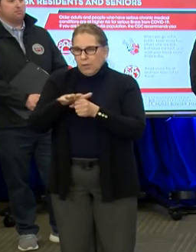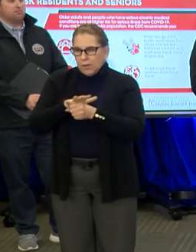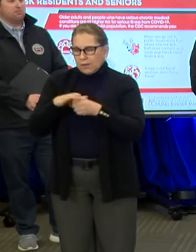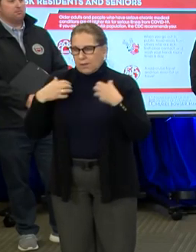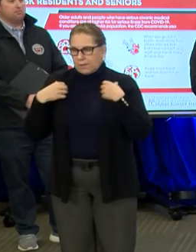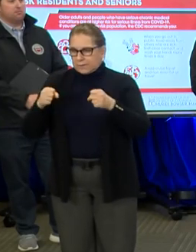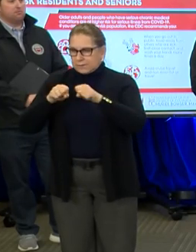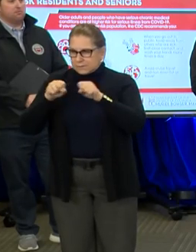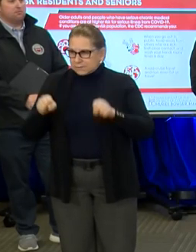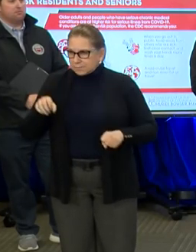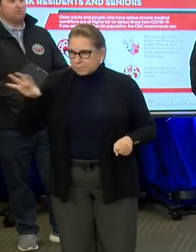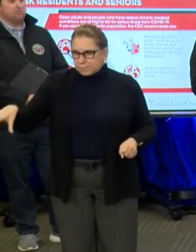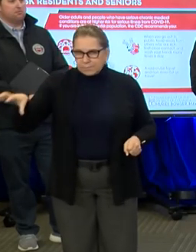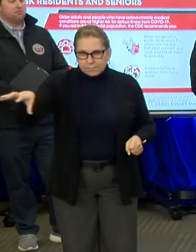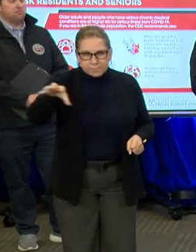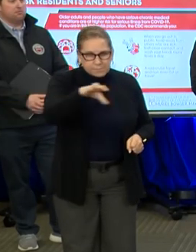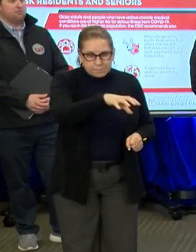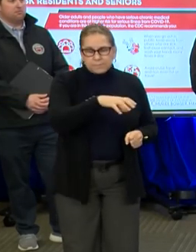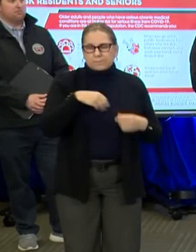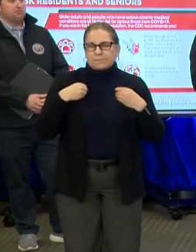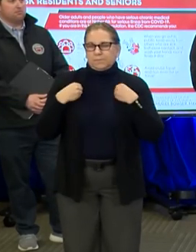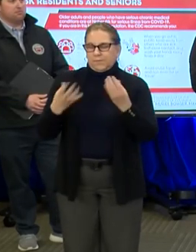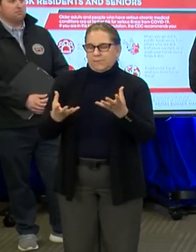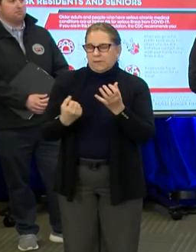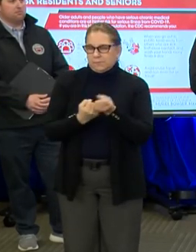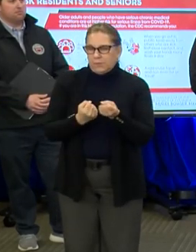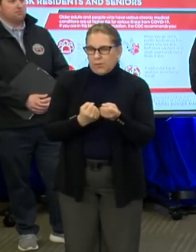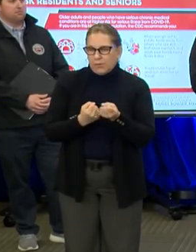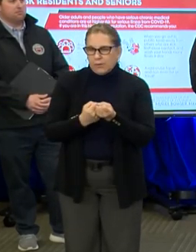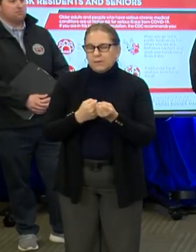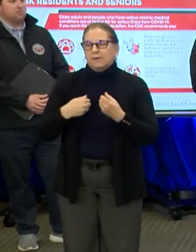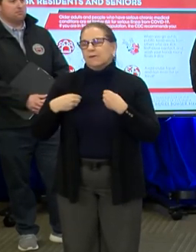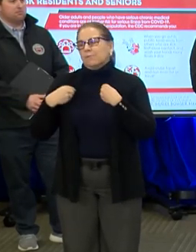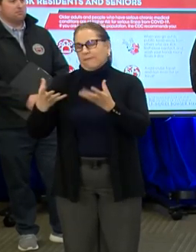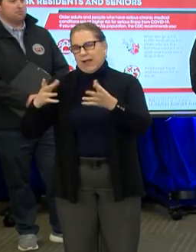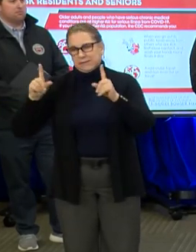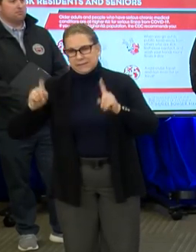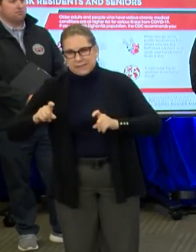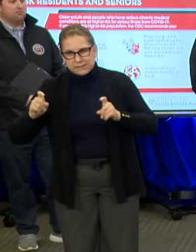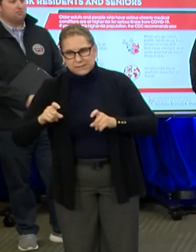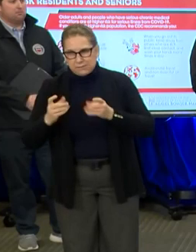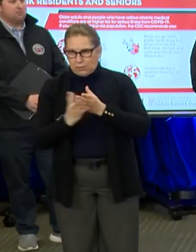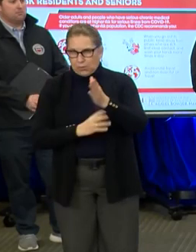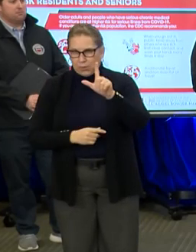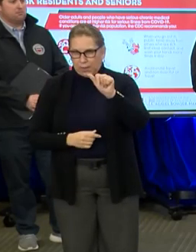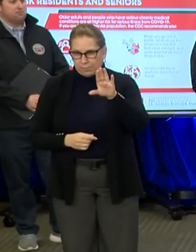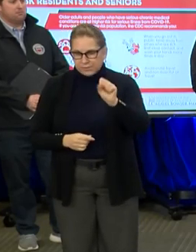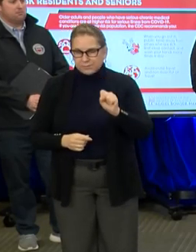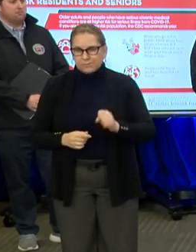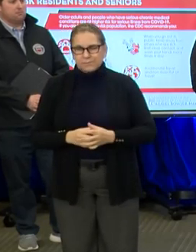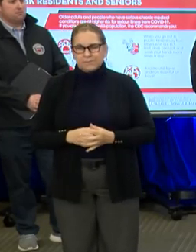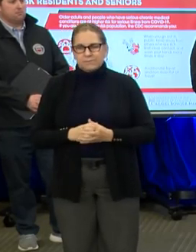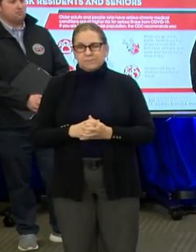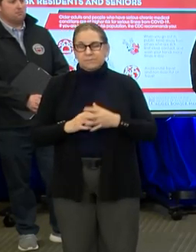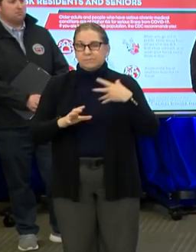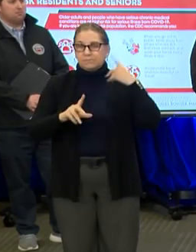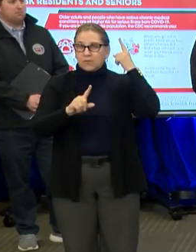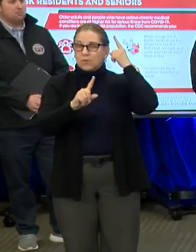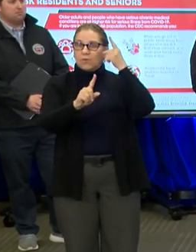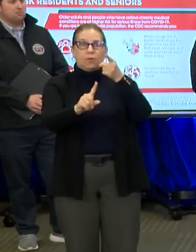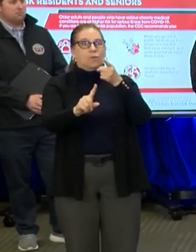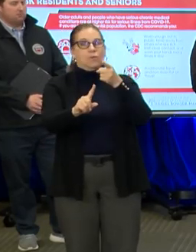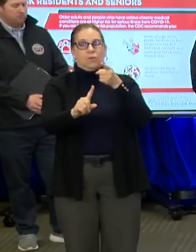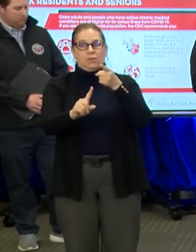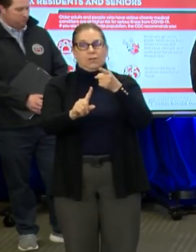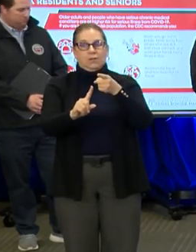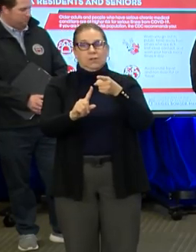district government will provide testing through the Department of Forensic Services Public Health Laboratory, and our goal will be to serve at a maximum